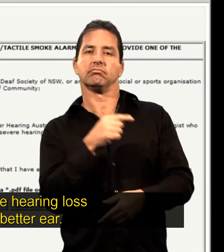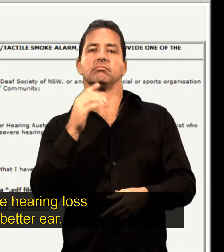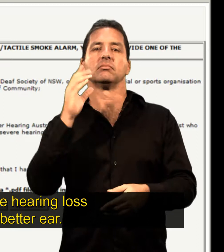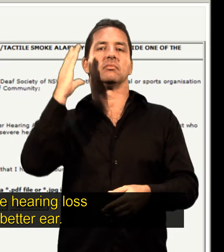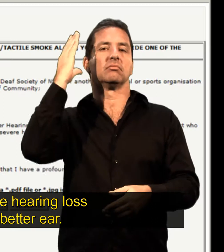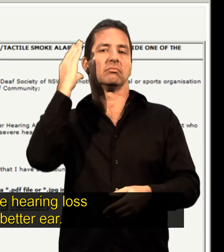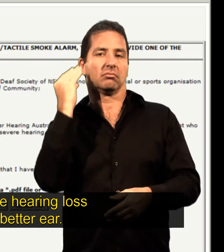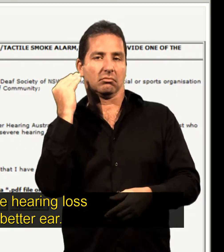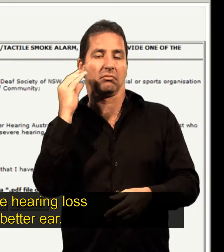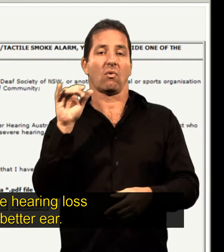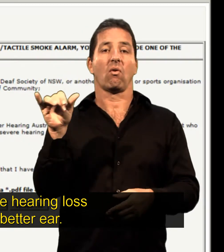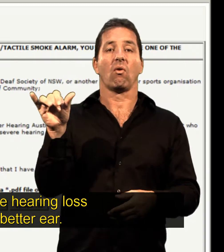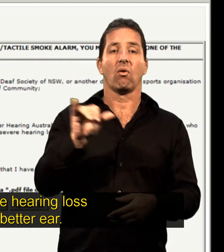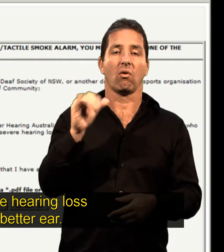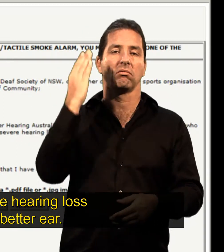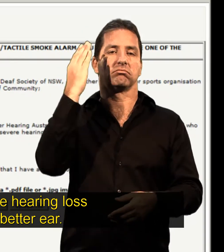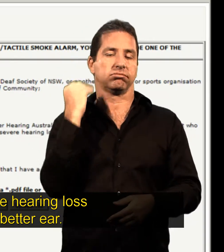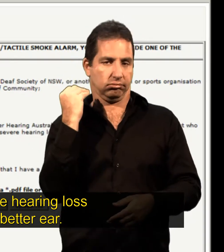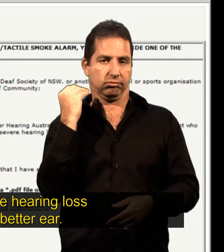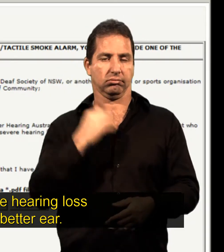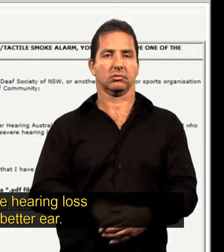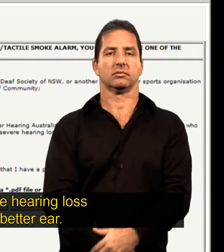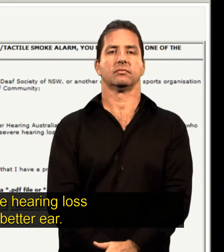severe hearing loss in the better ear.